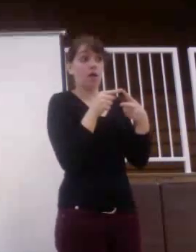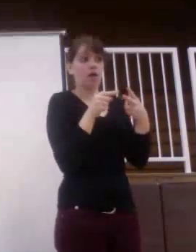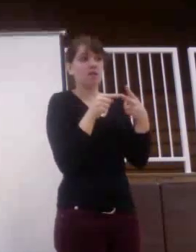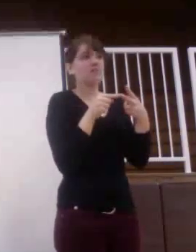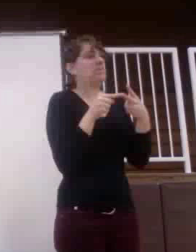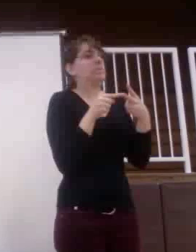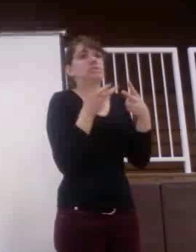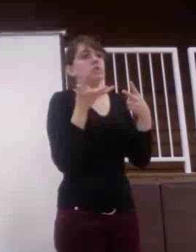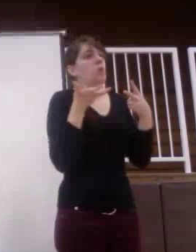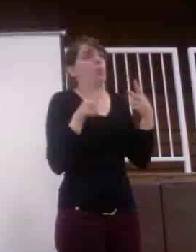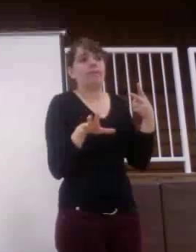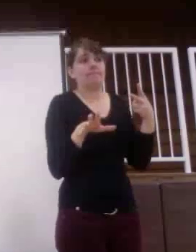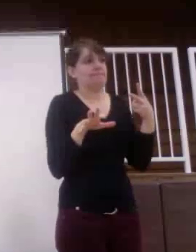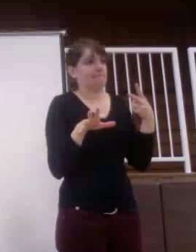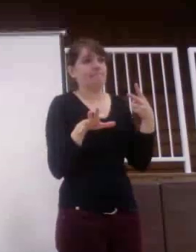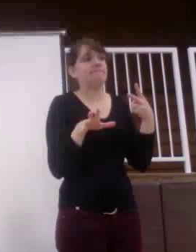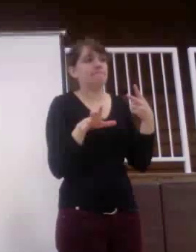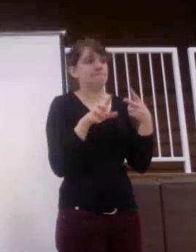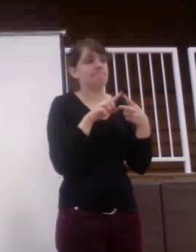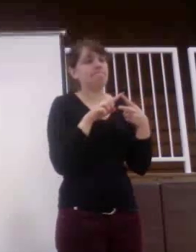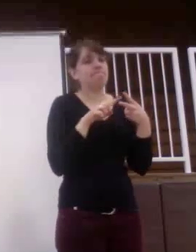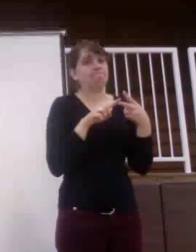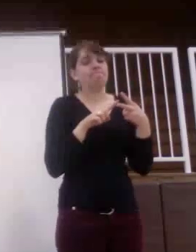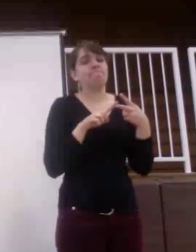one undesired.